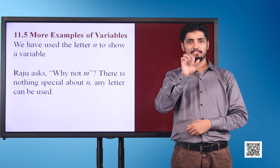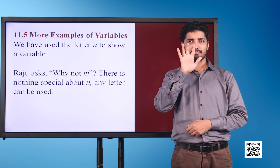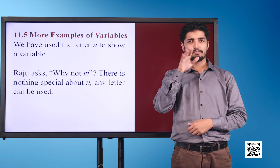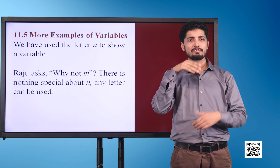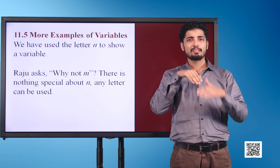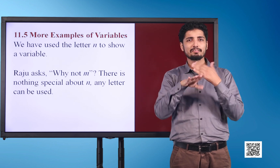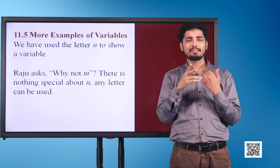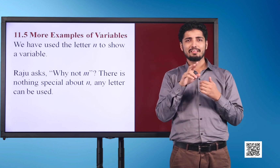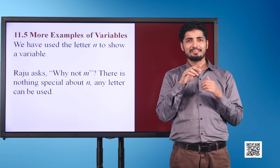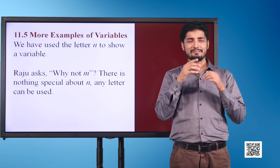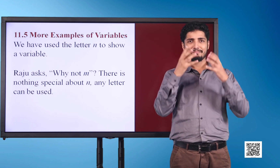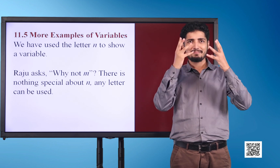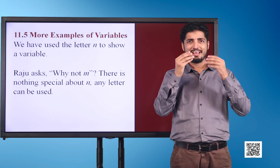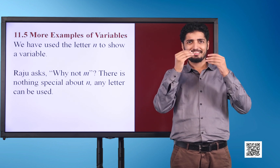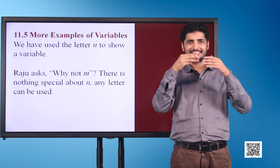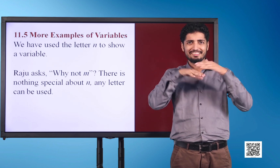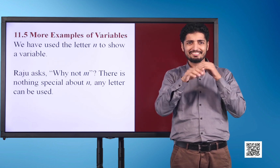Page 11.5. More examples of variables.